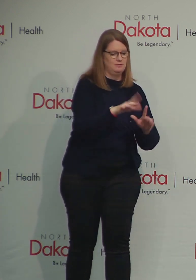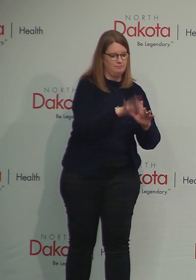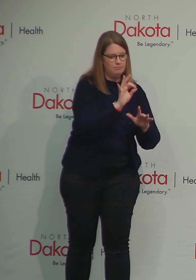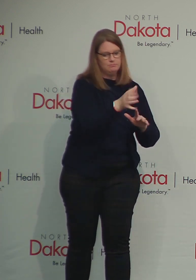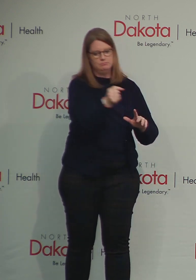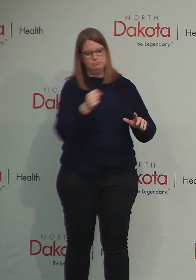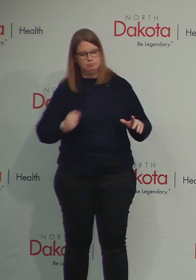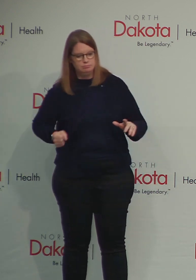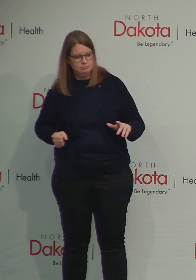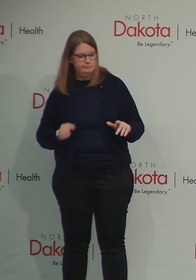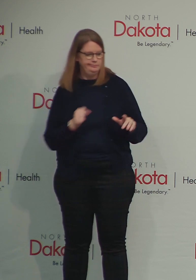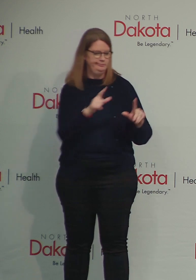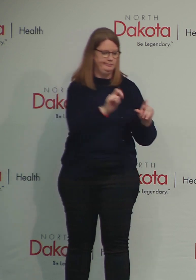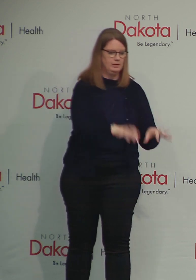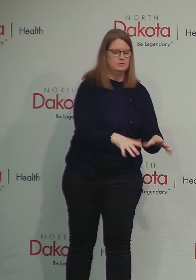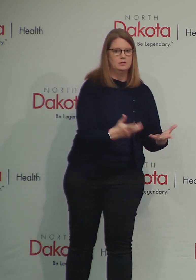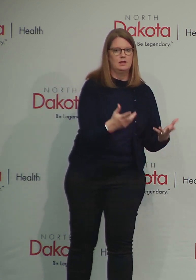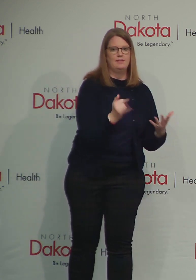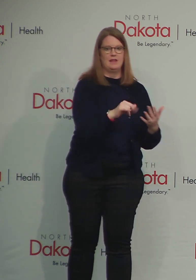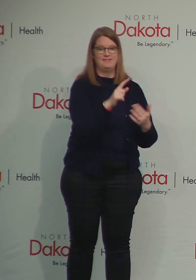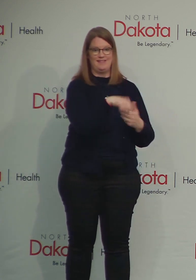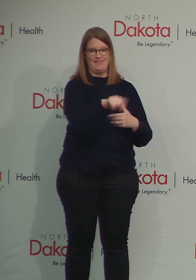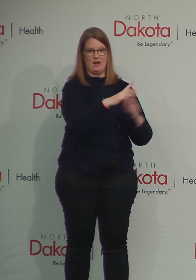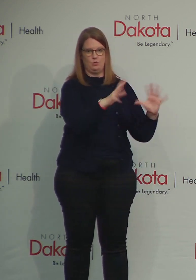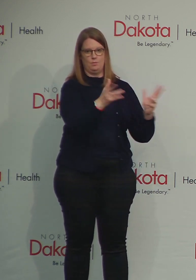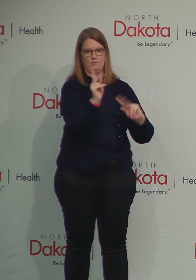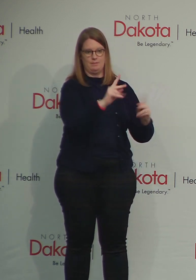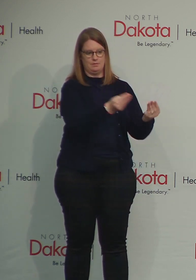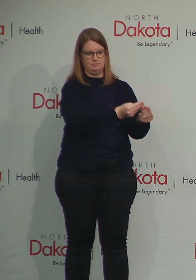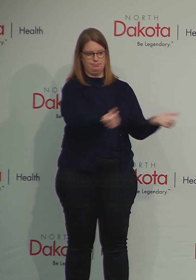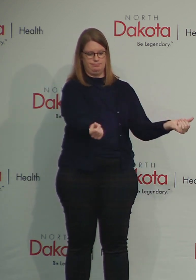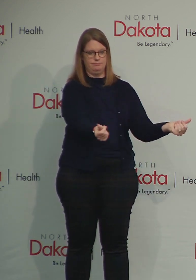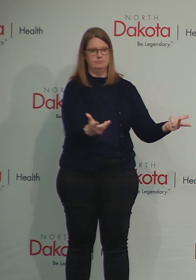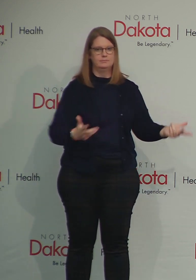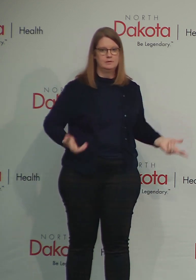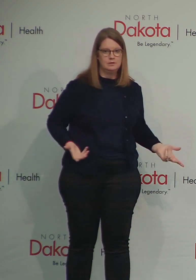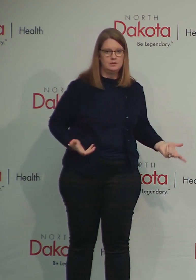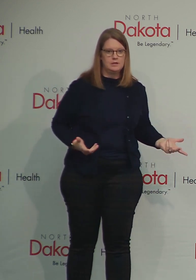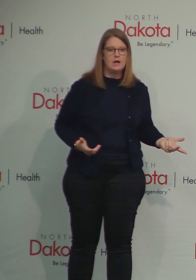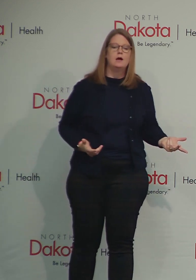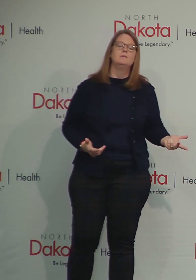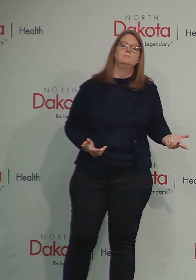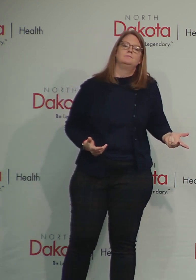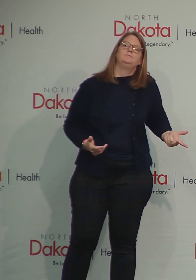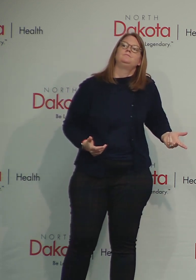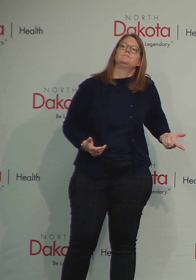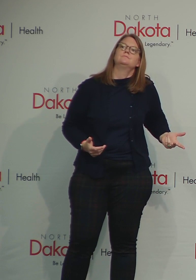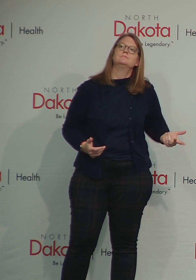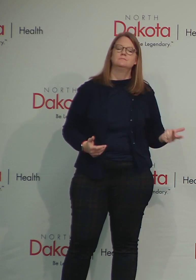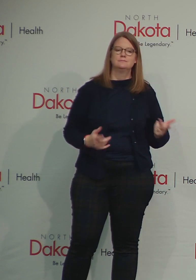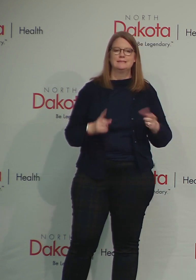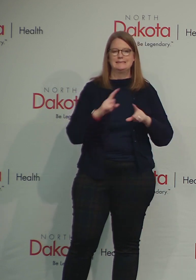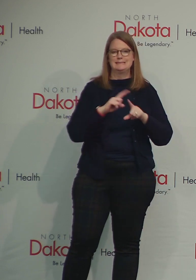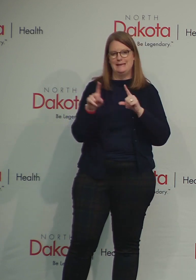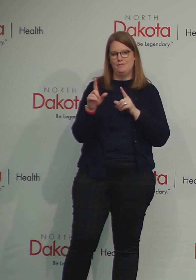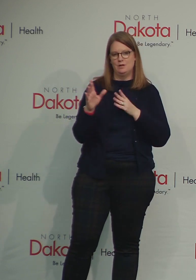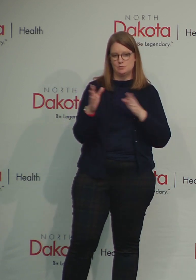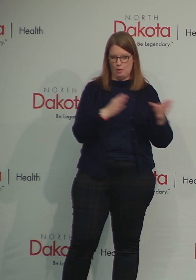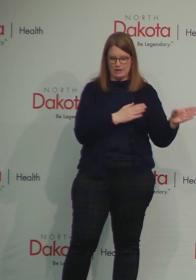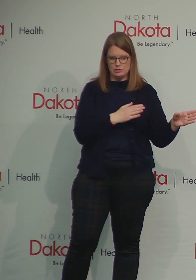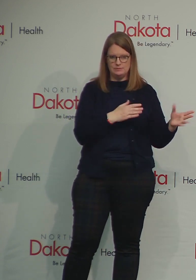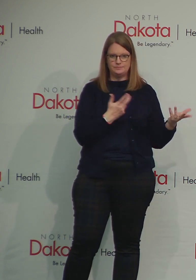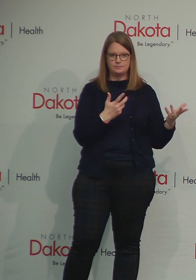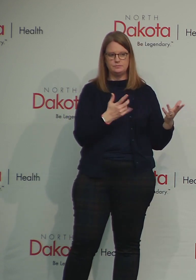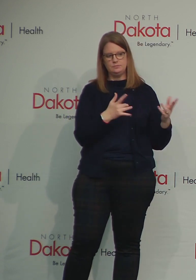you're going to find out that you've wiped out the virus in that population. And so it's a different strategy